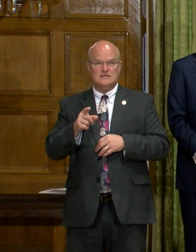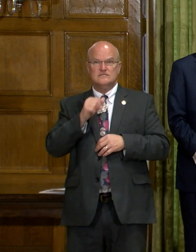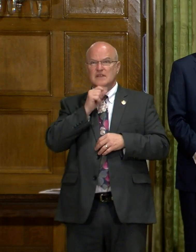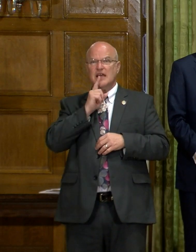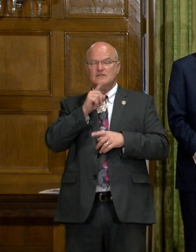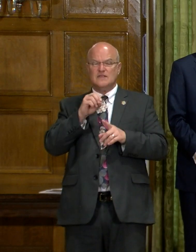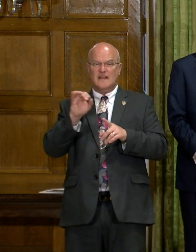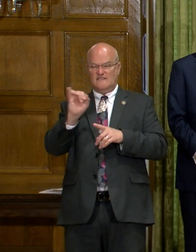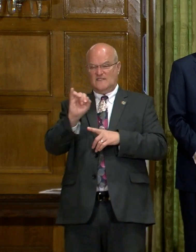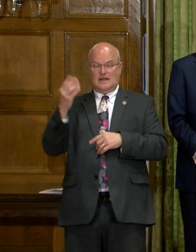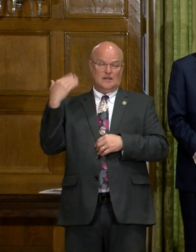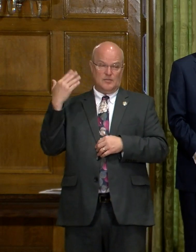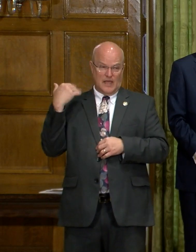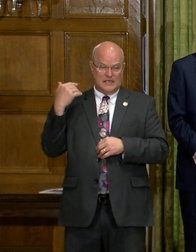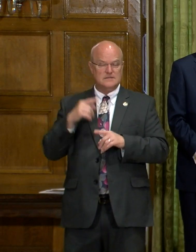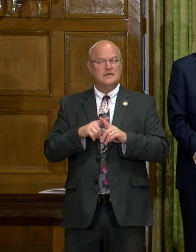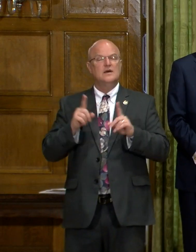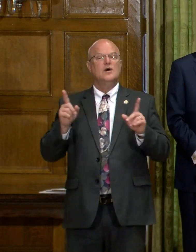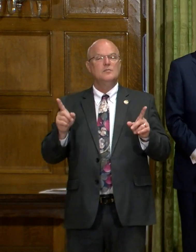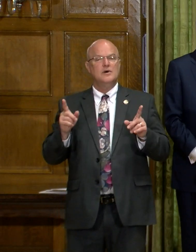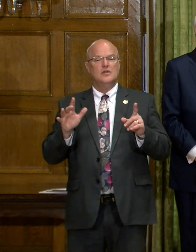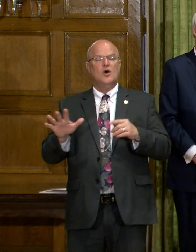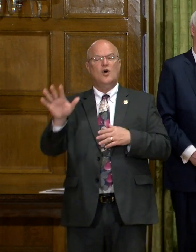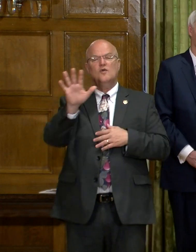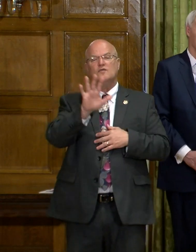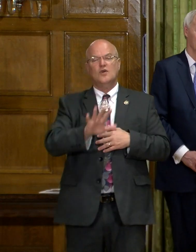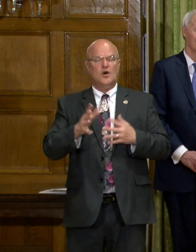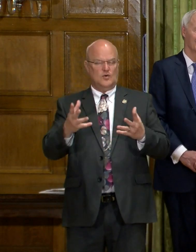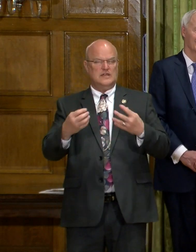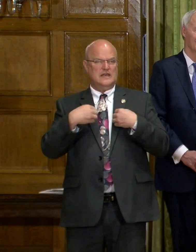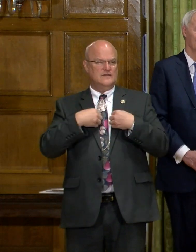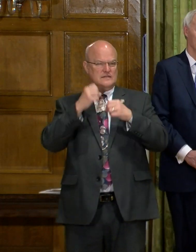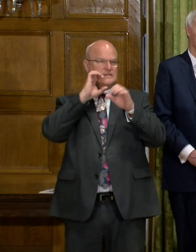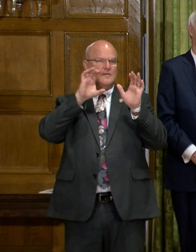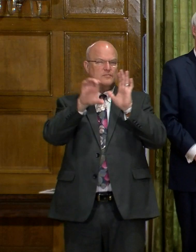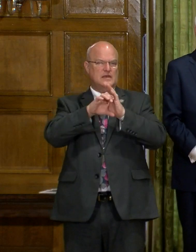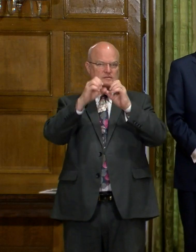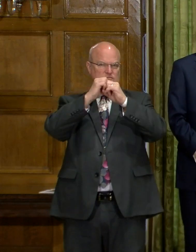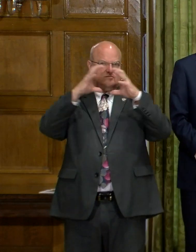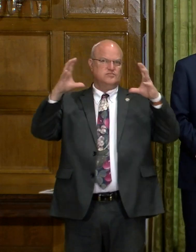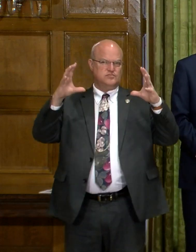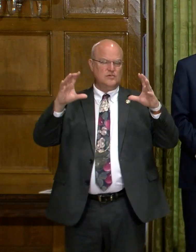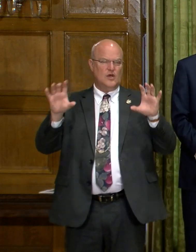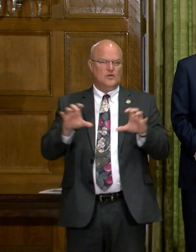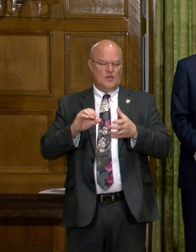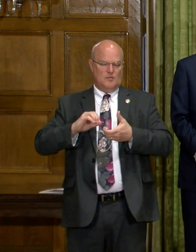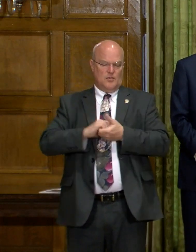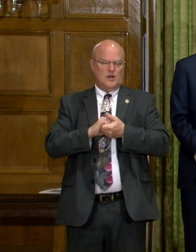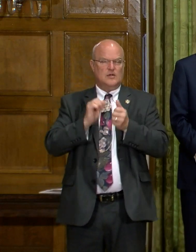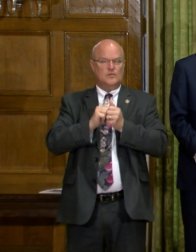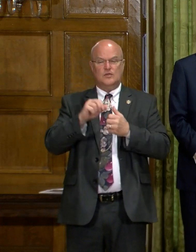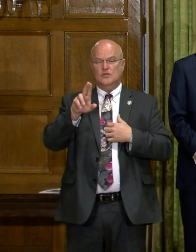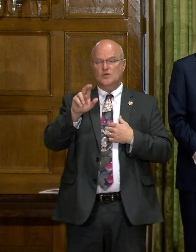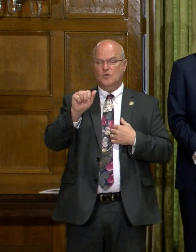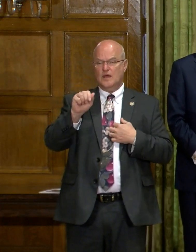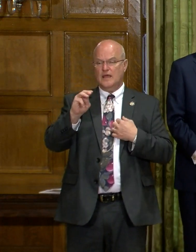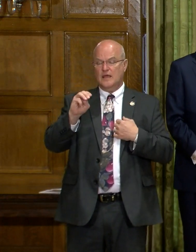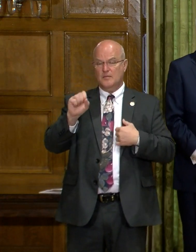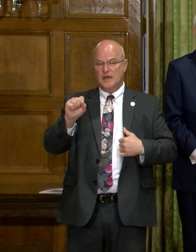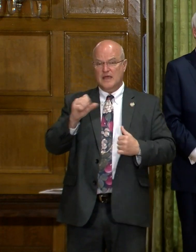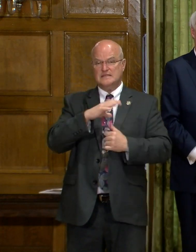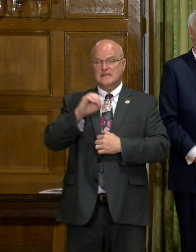wasn't actually infected in the past, but overall, it will give us a picture. And we're doing this in partnership with UAMS, and